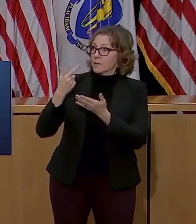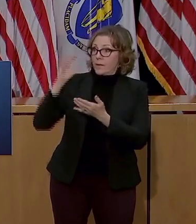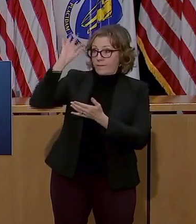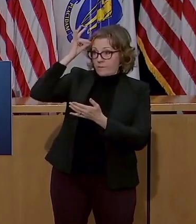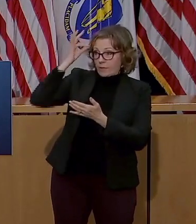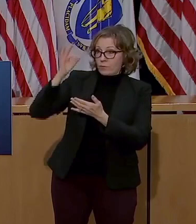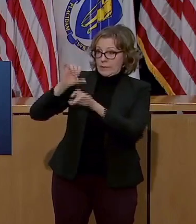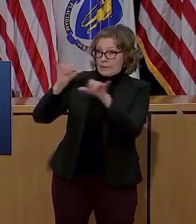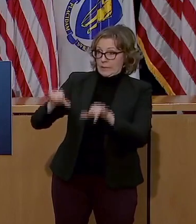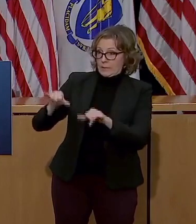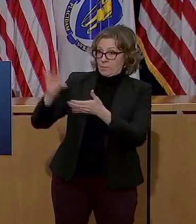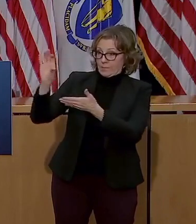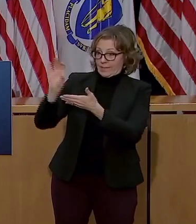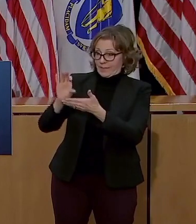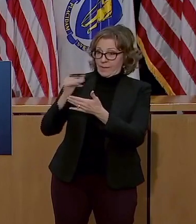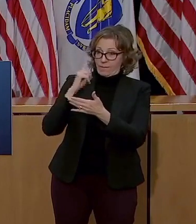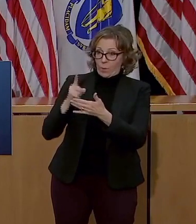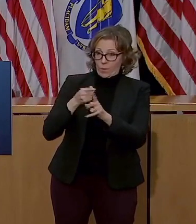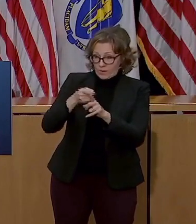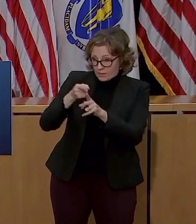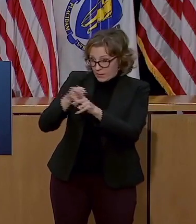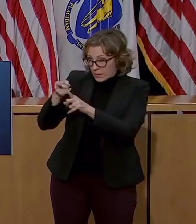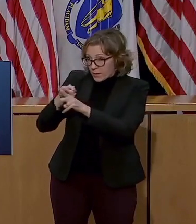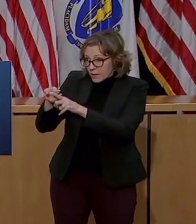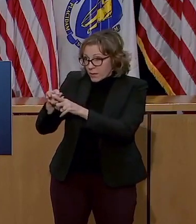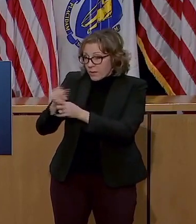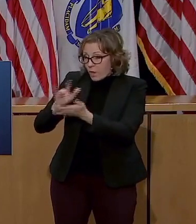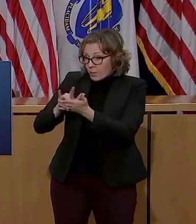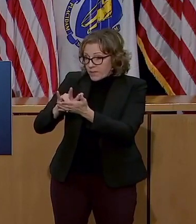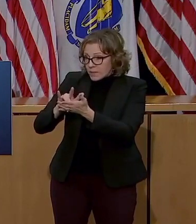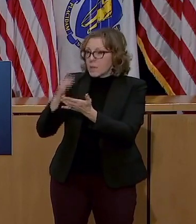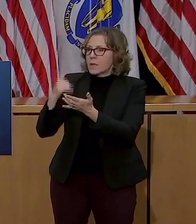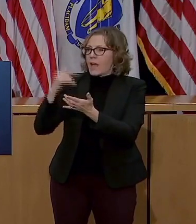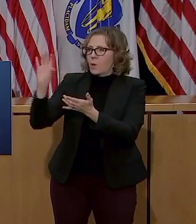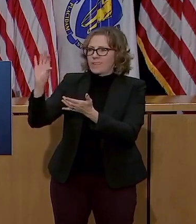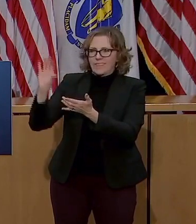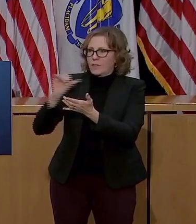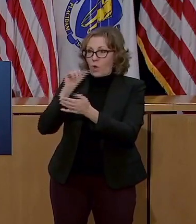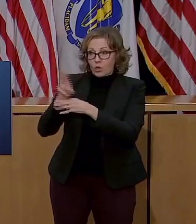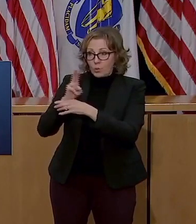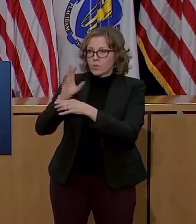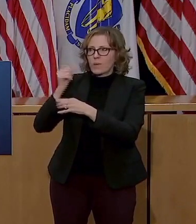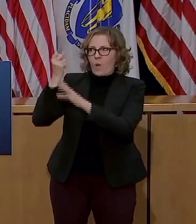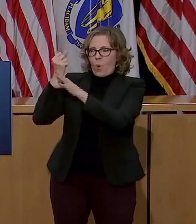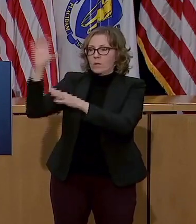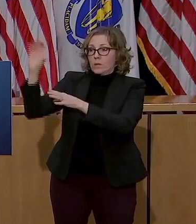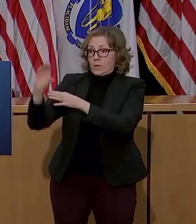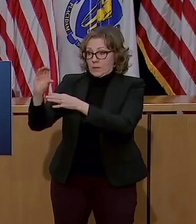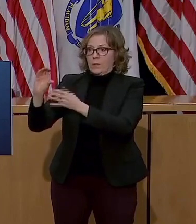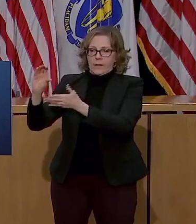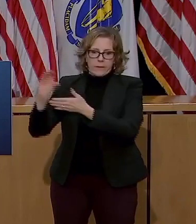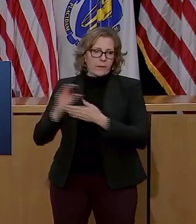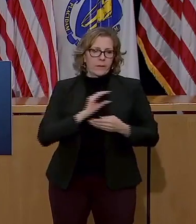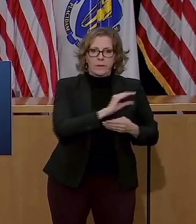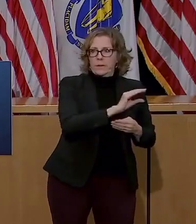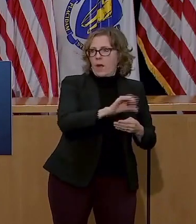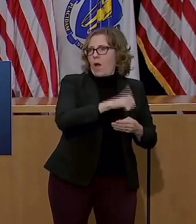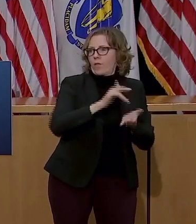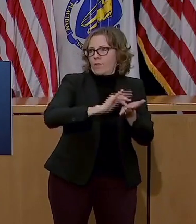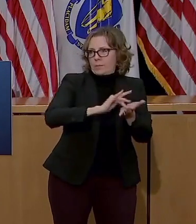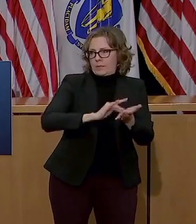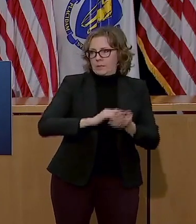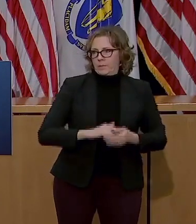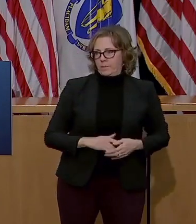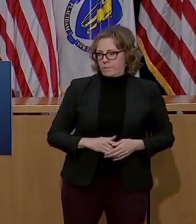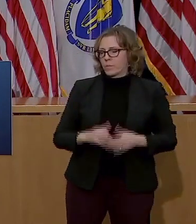we're being very now, well, we've always been monitoring this, but we really want to understand what